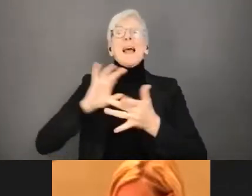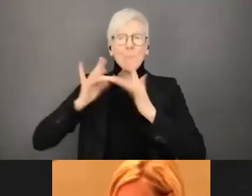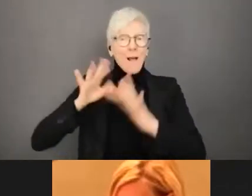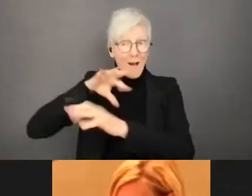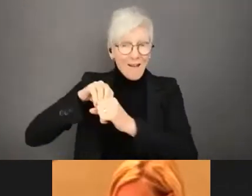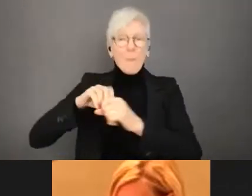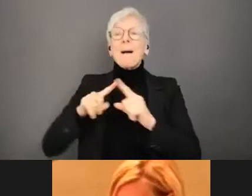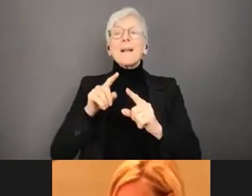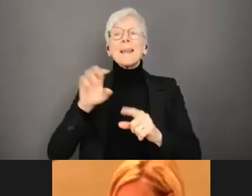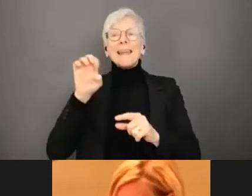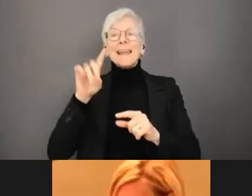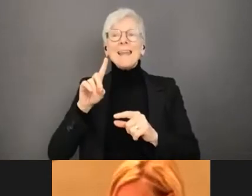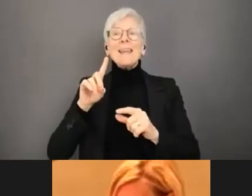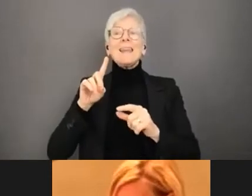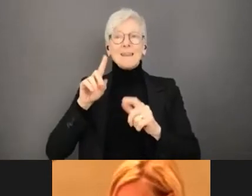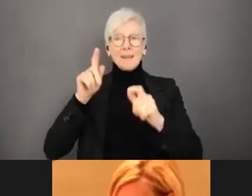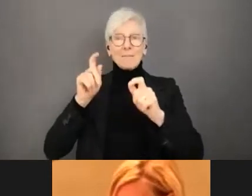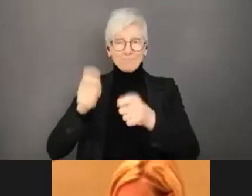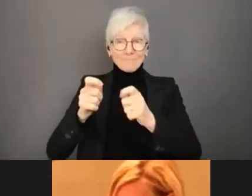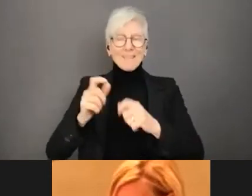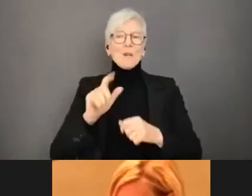2018. Prior to her involvement at